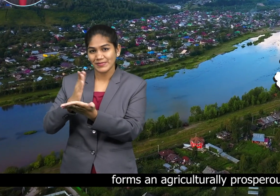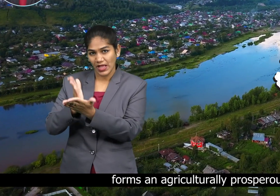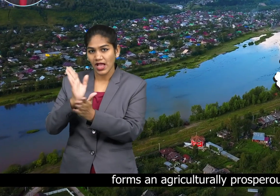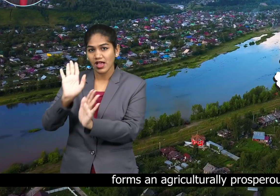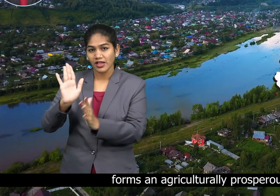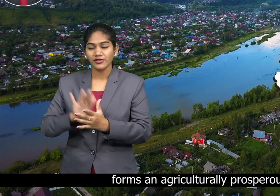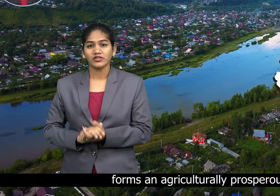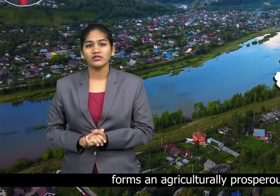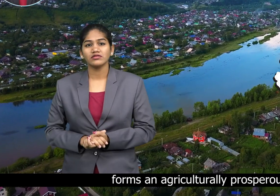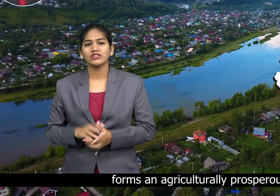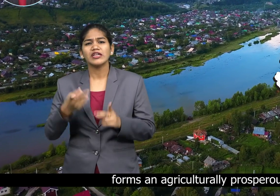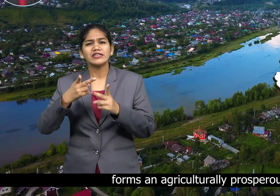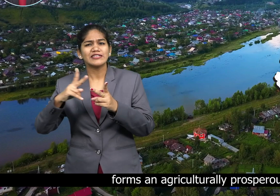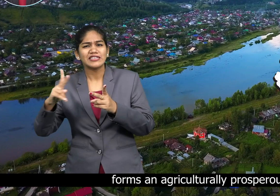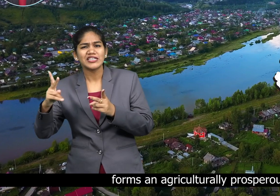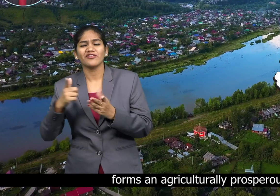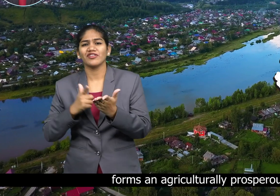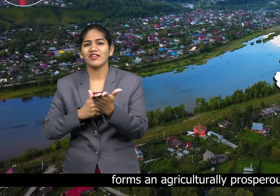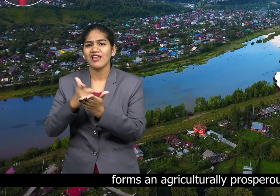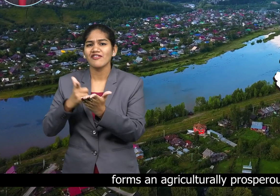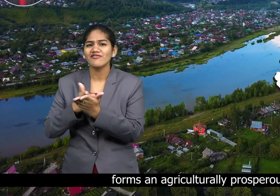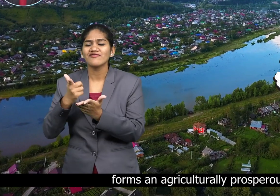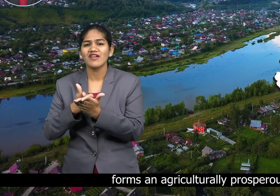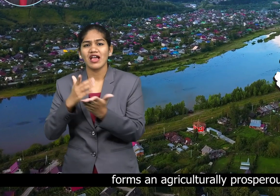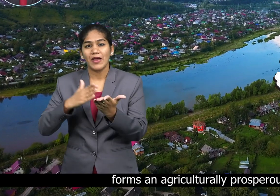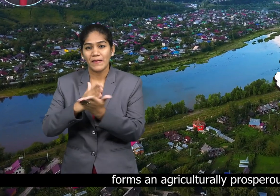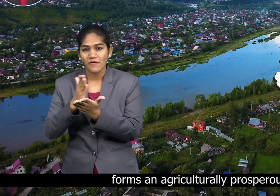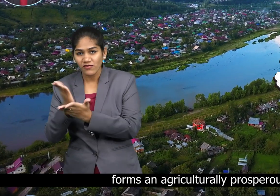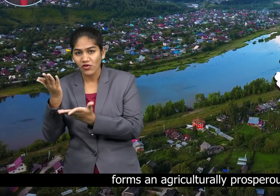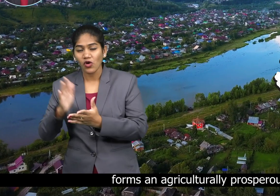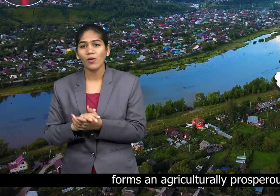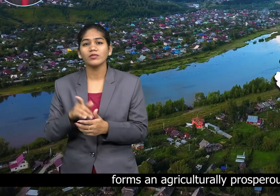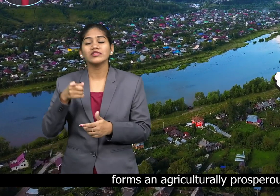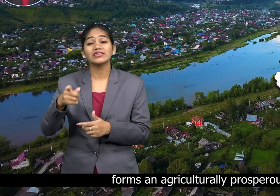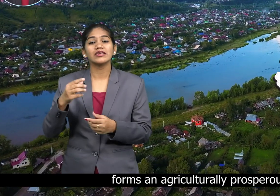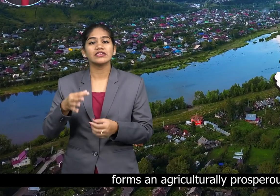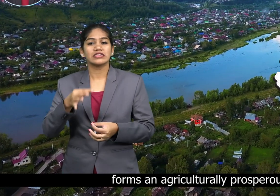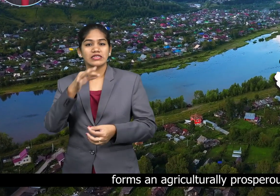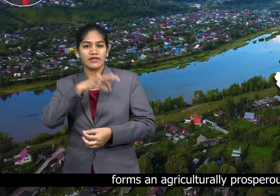forms an agriculturally prosperous region.